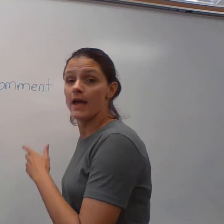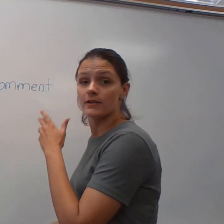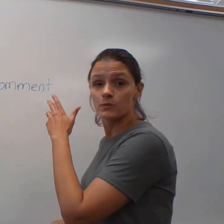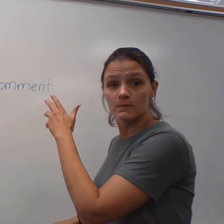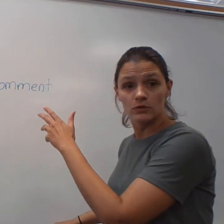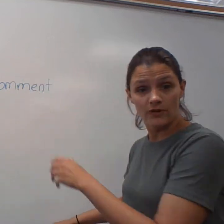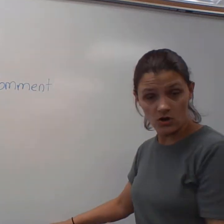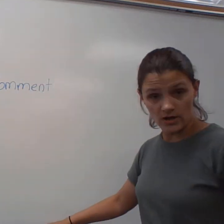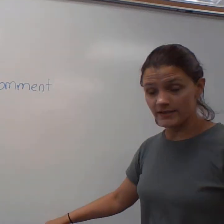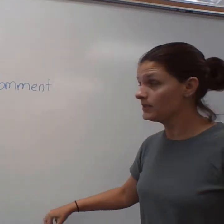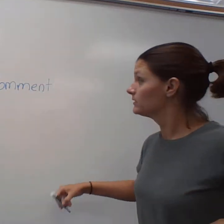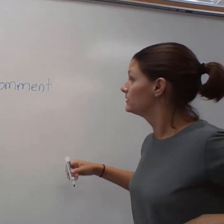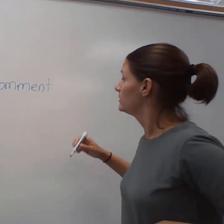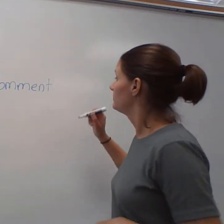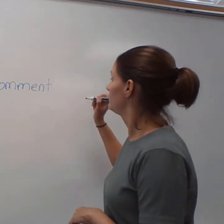As we move on,